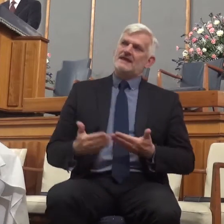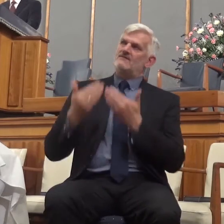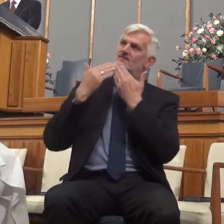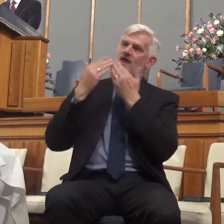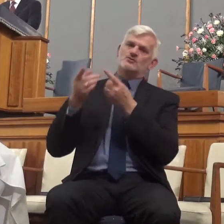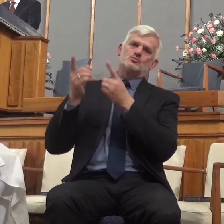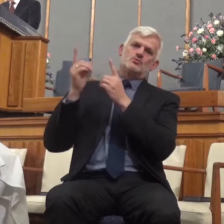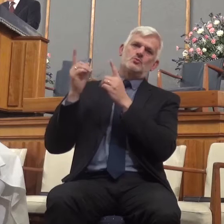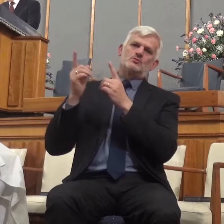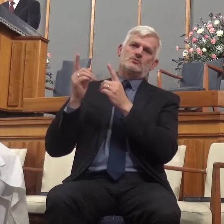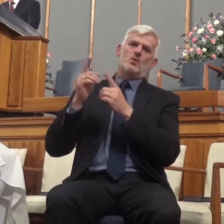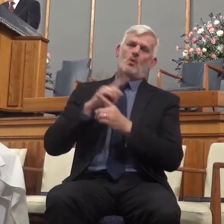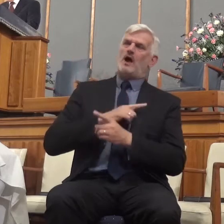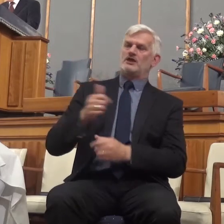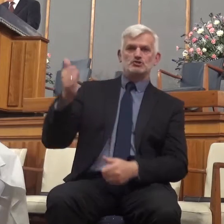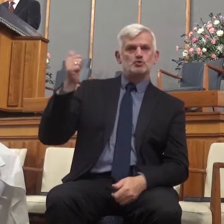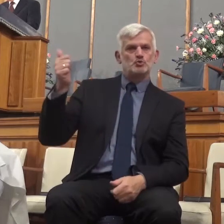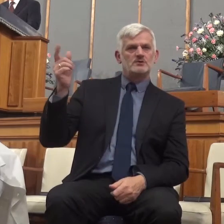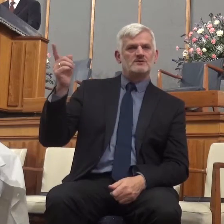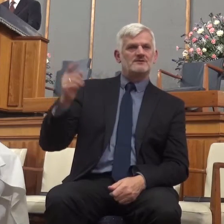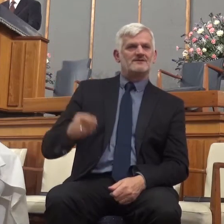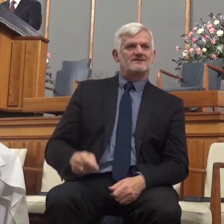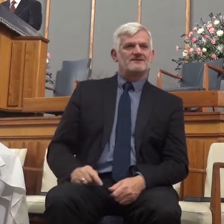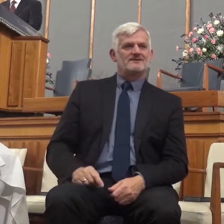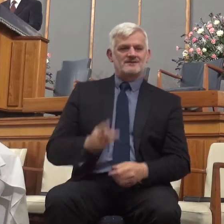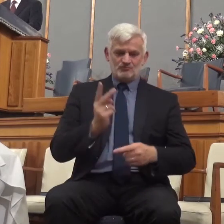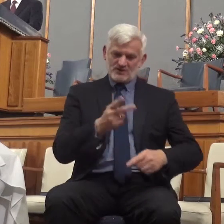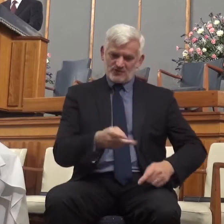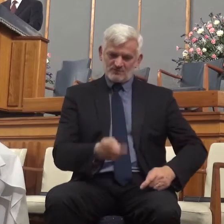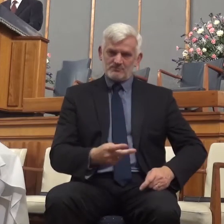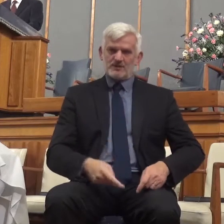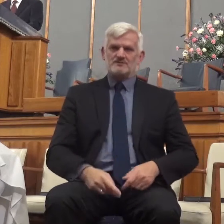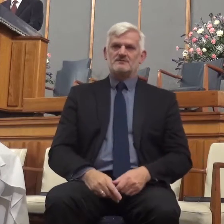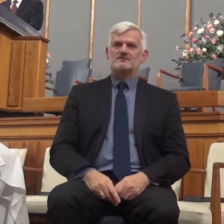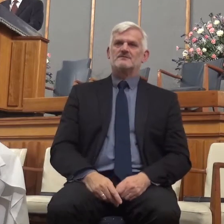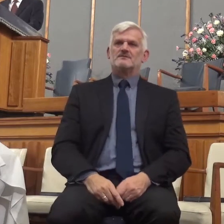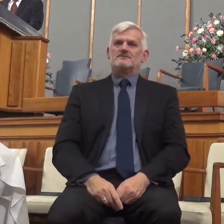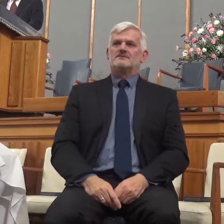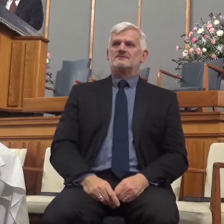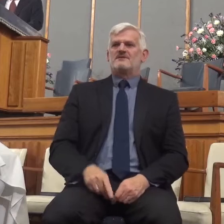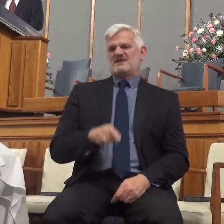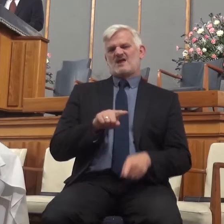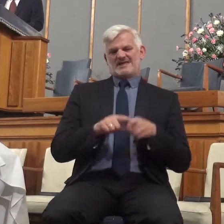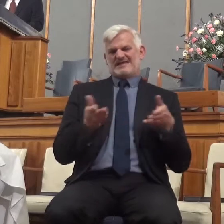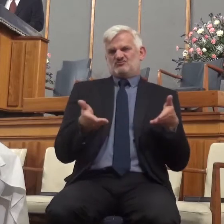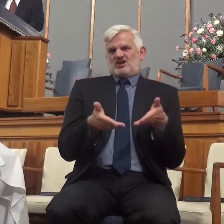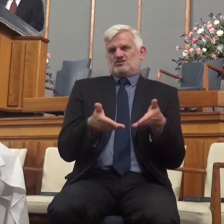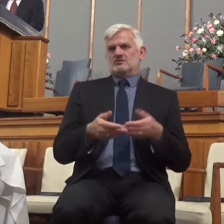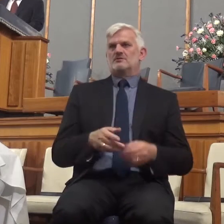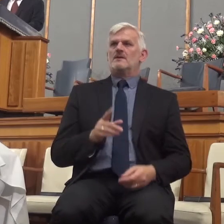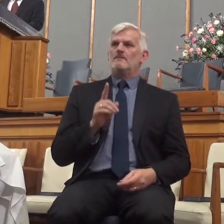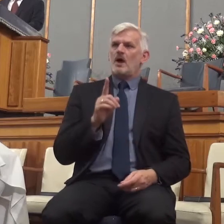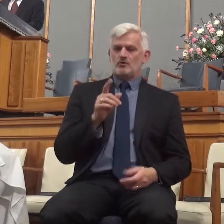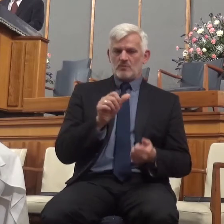the Lord, for He is good. And in just introducing the psalm, I'd like to mention this, for He is